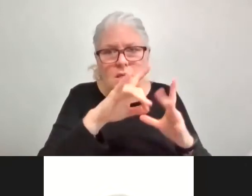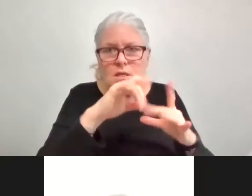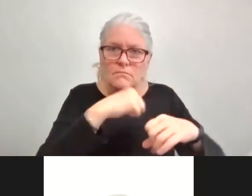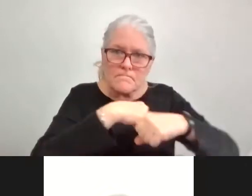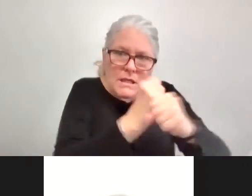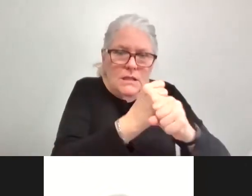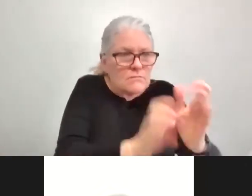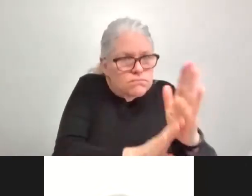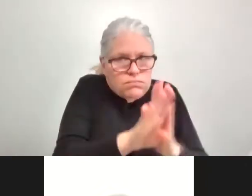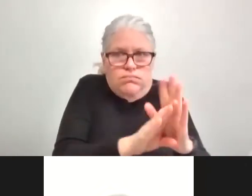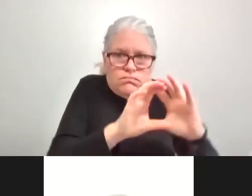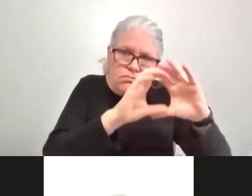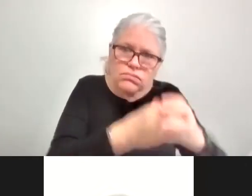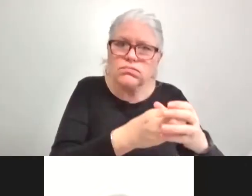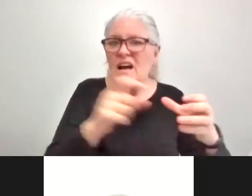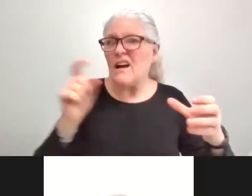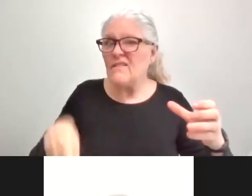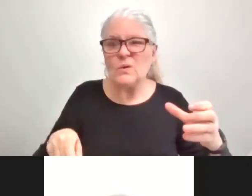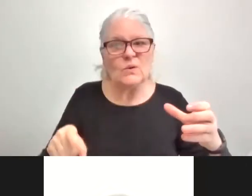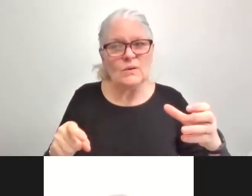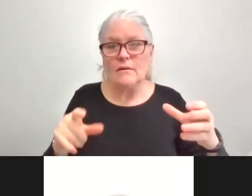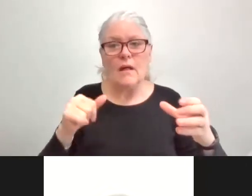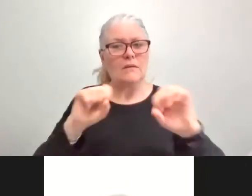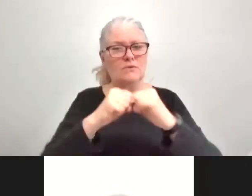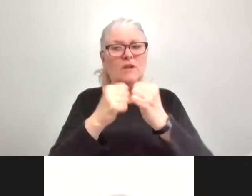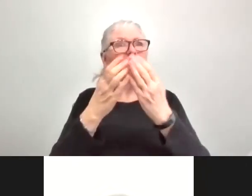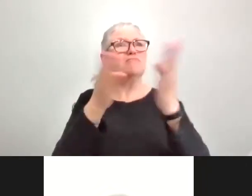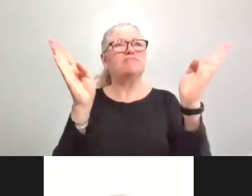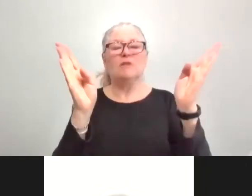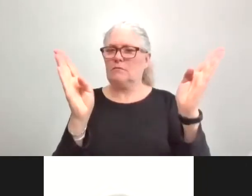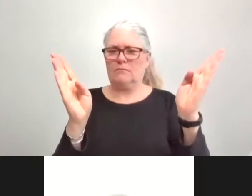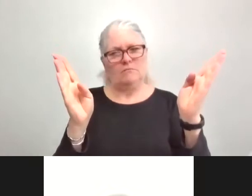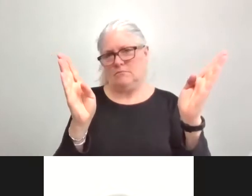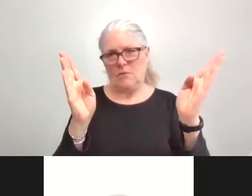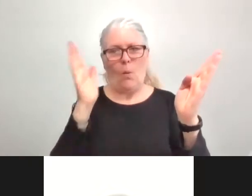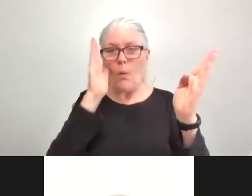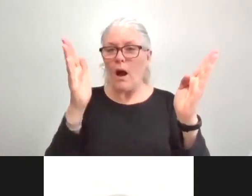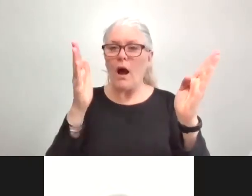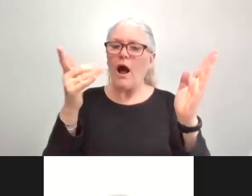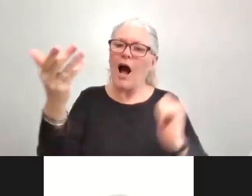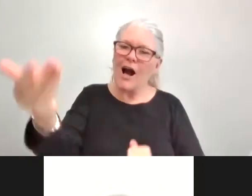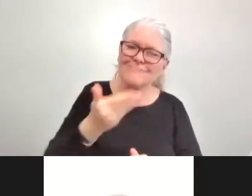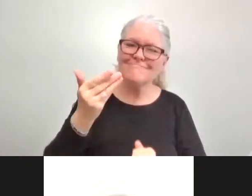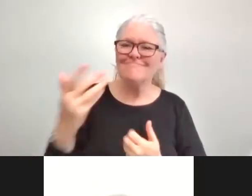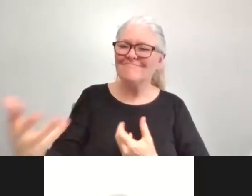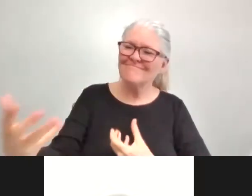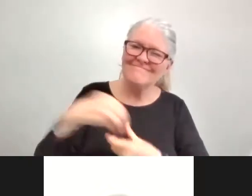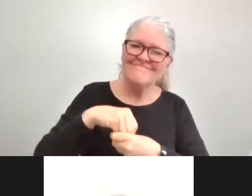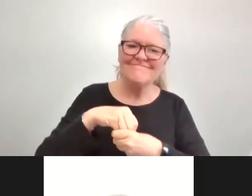marginalized communities are carved out of an existing society that has no intention of letting them enter the public sphere,